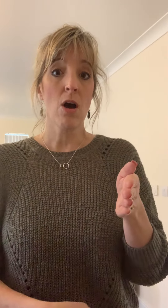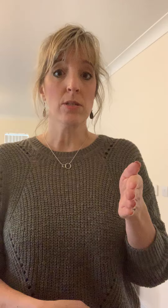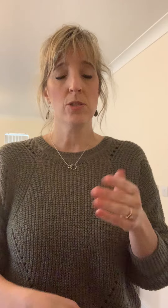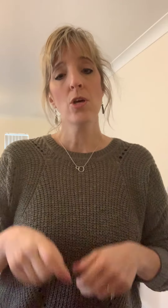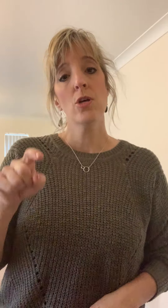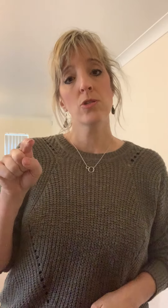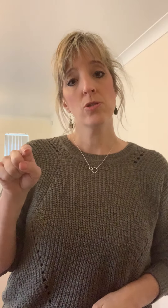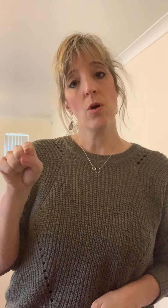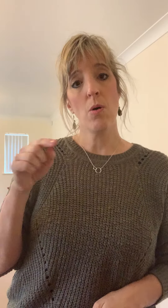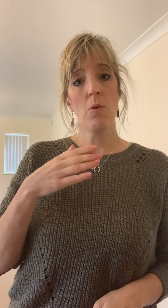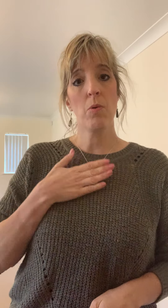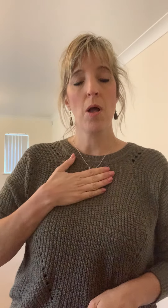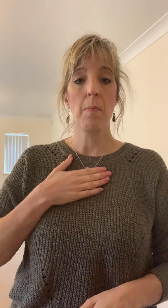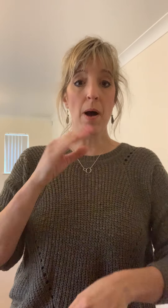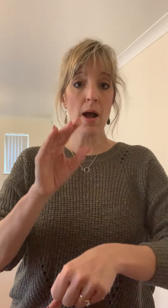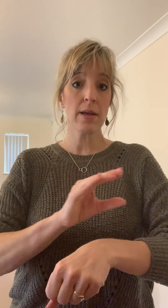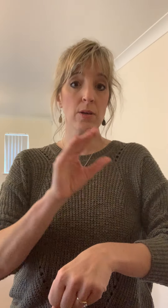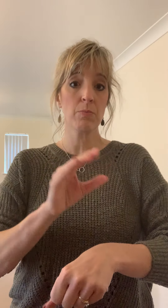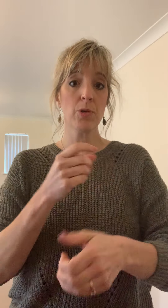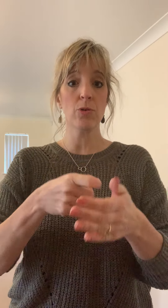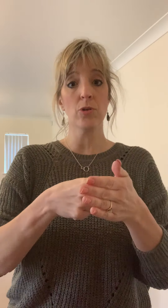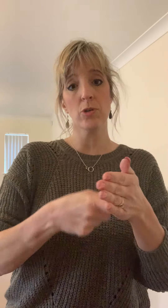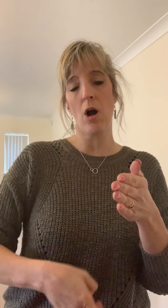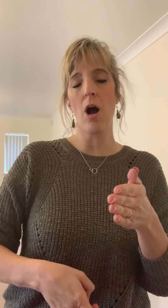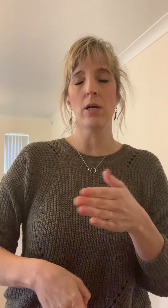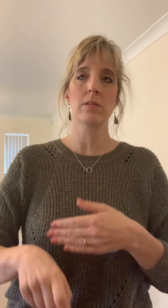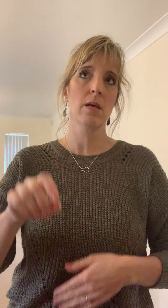cost. So my computer cost